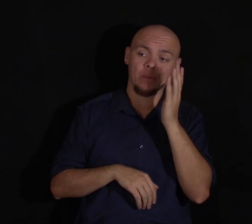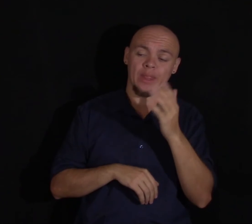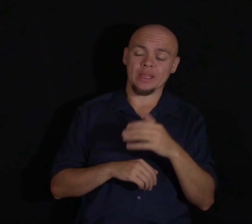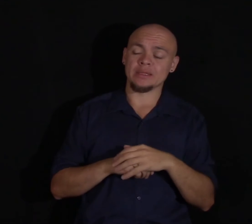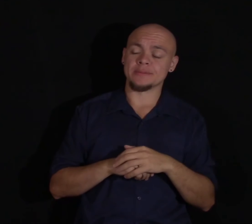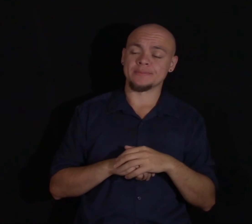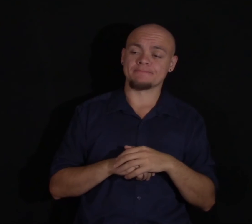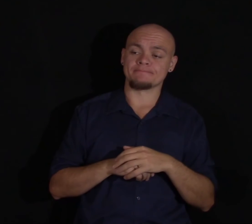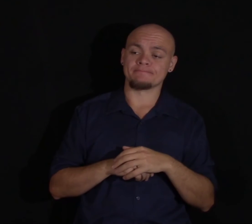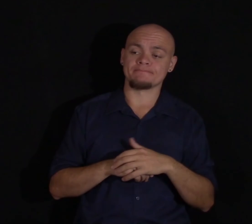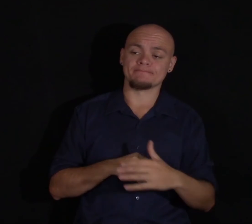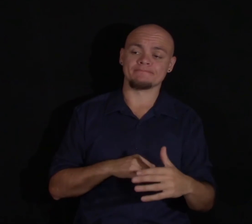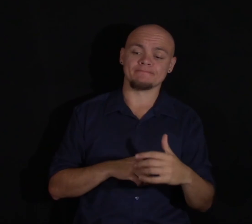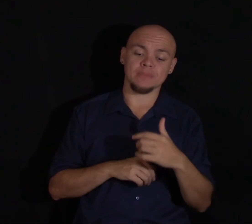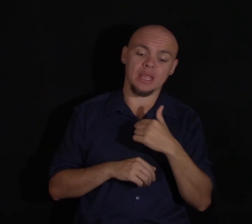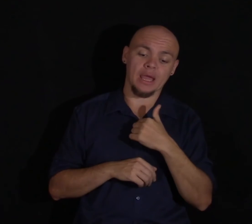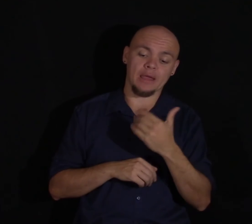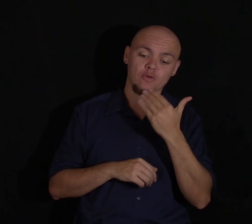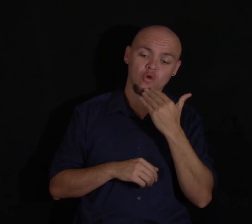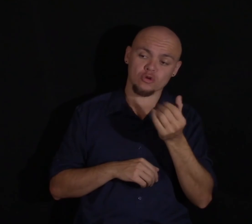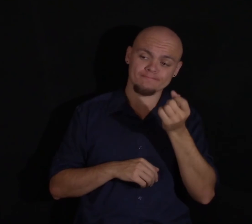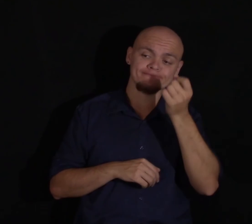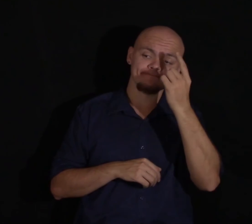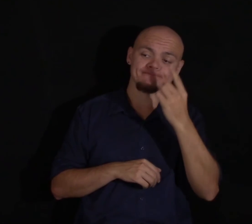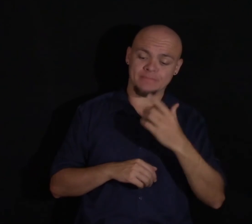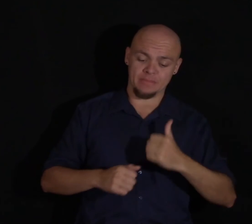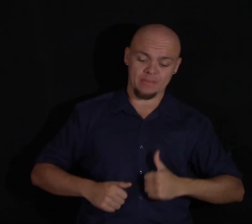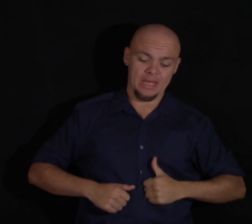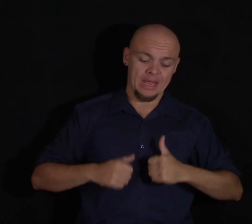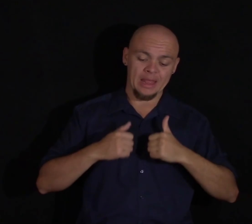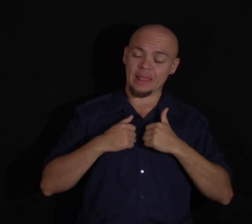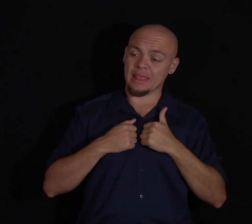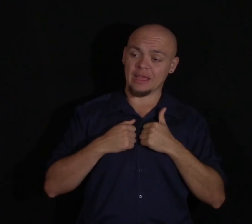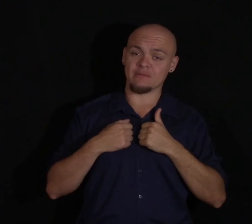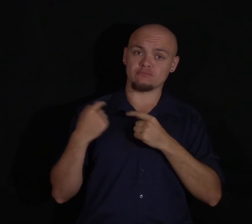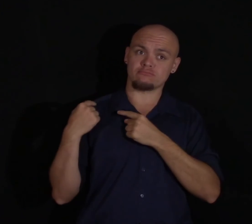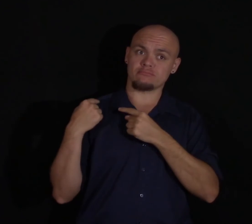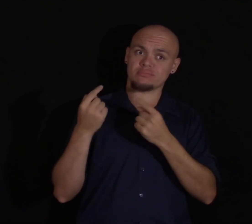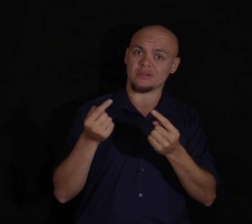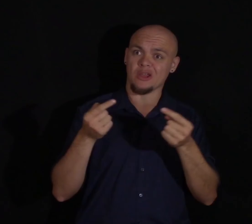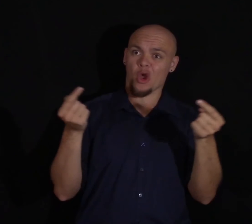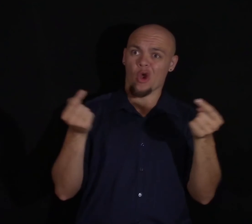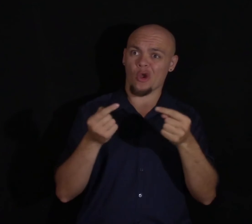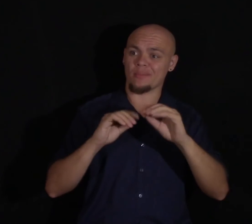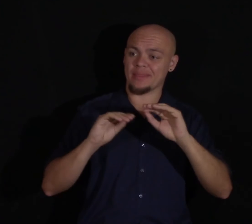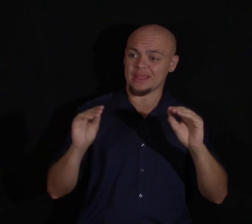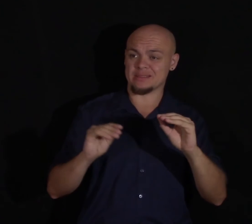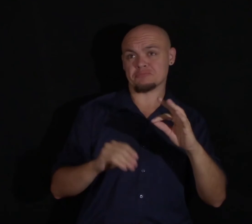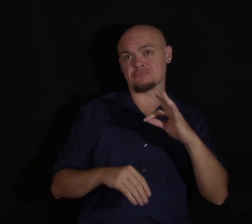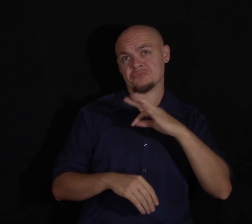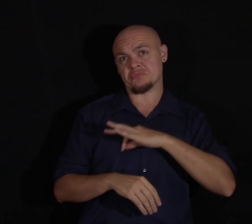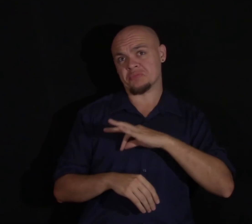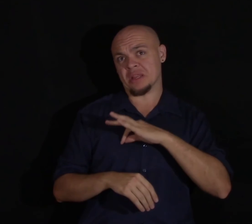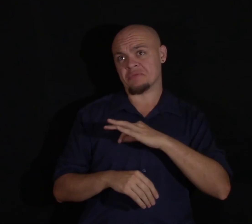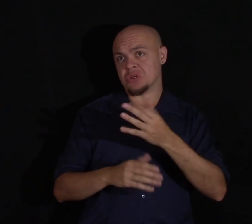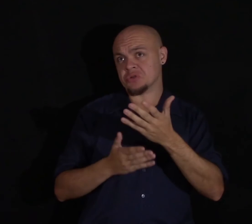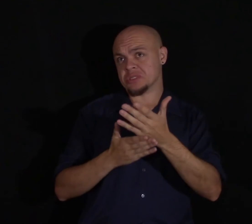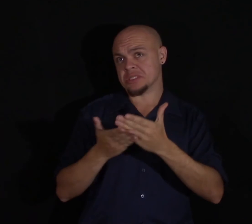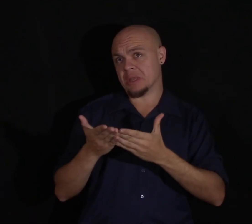good dispositions. My life has been hitherto harmless and in some degree beneficial. But a fatal